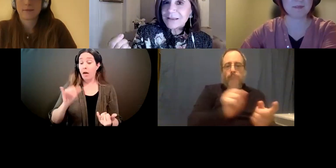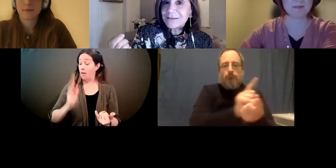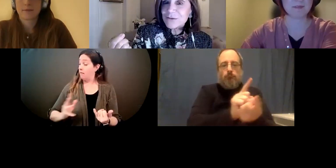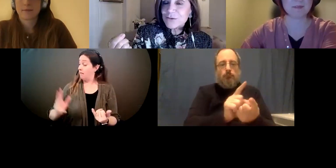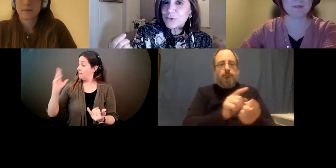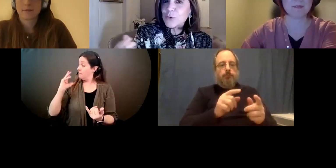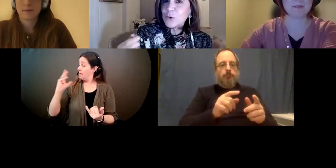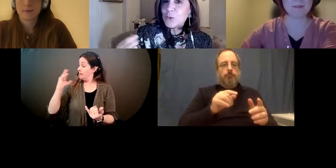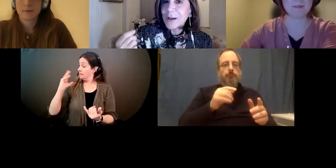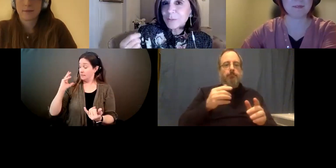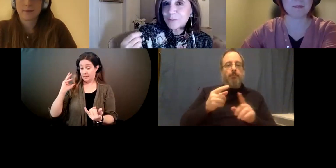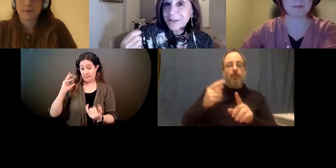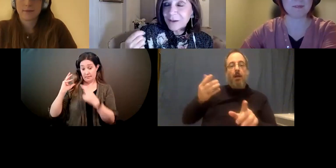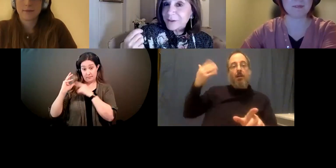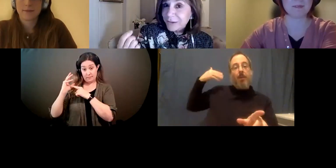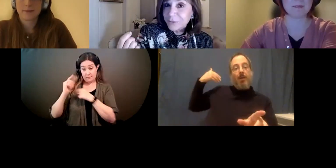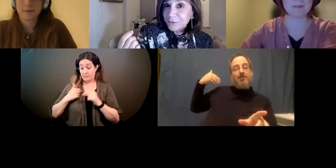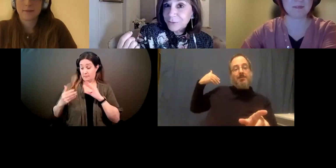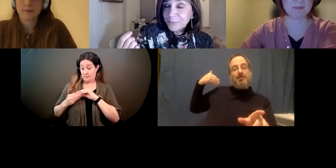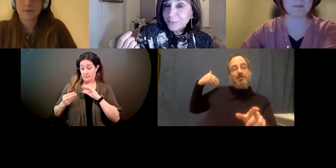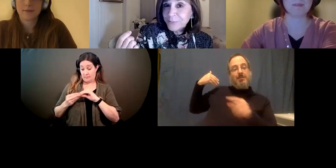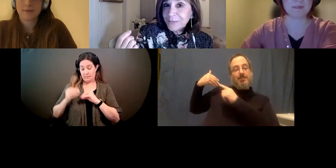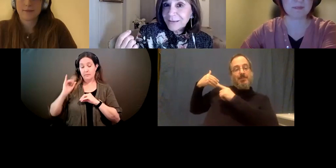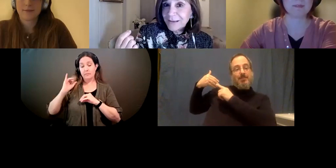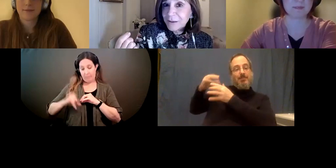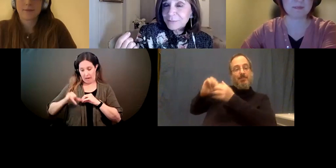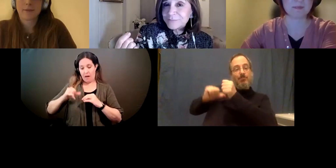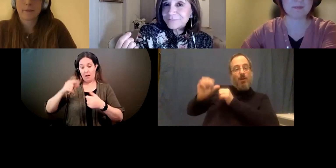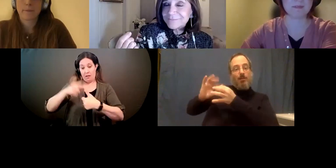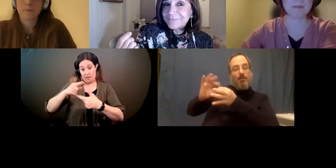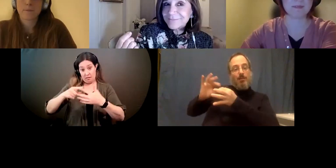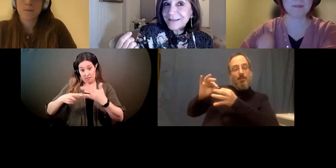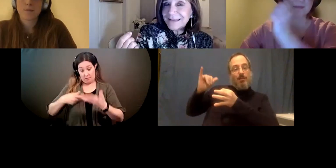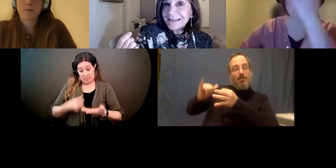speak to who I would become later.